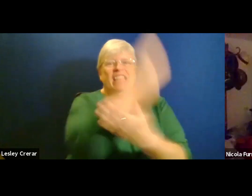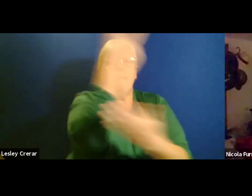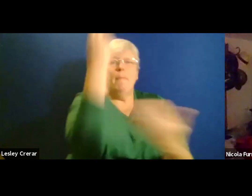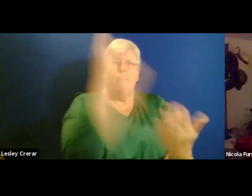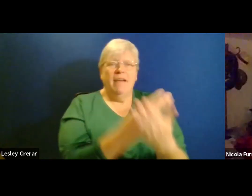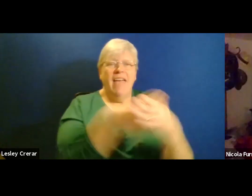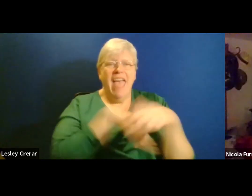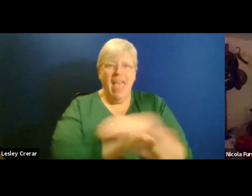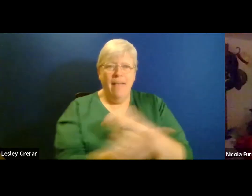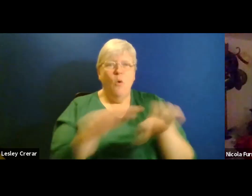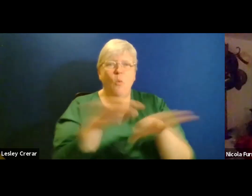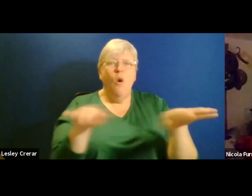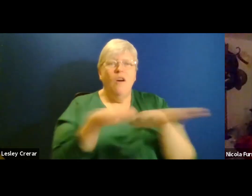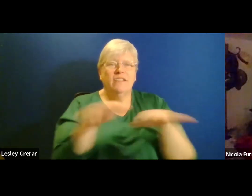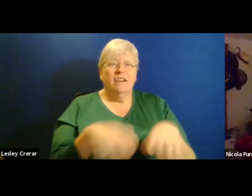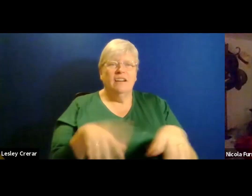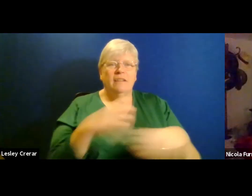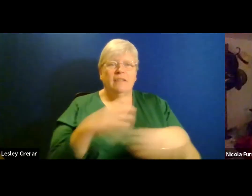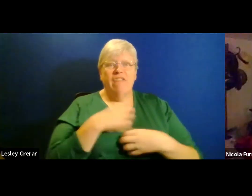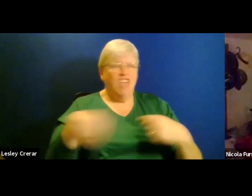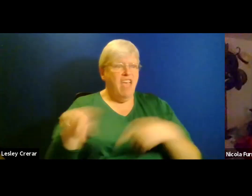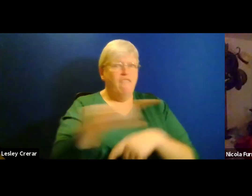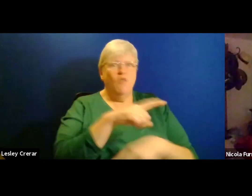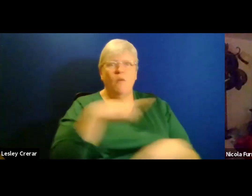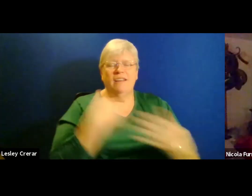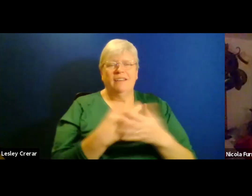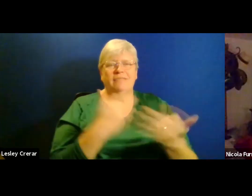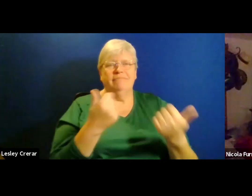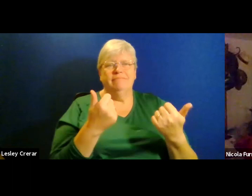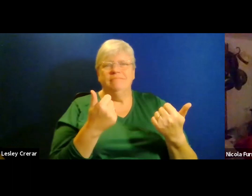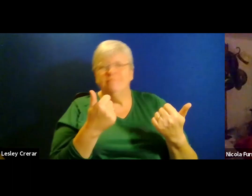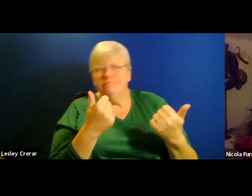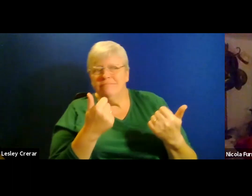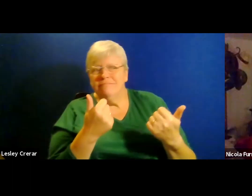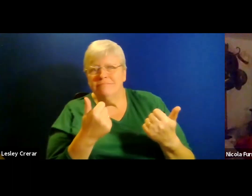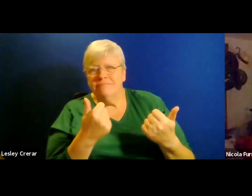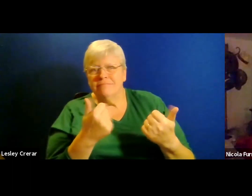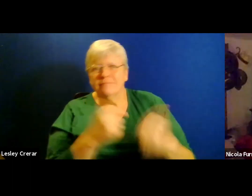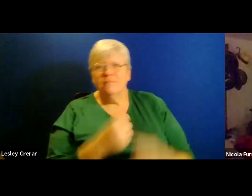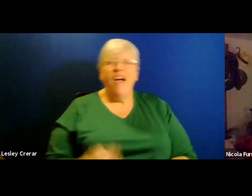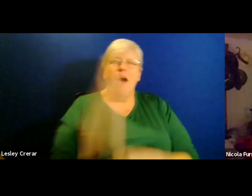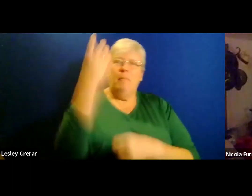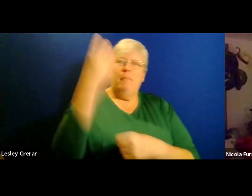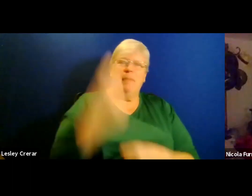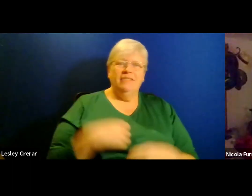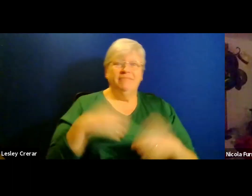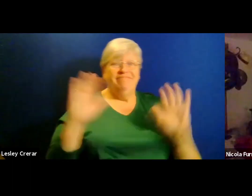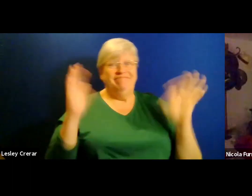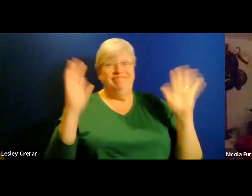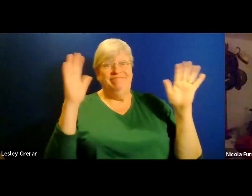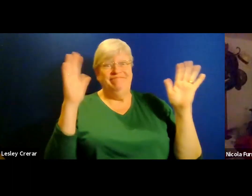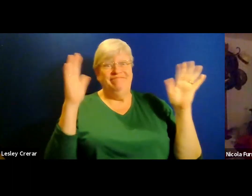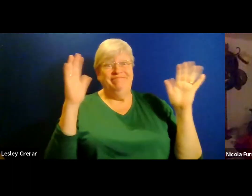water and fleg it abody, exyant. But up she bobbit, just